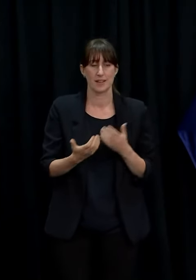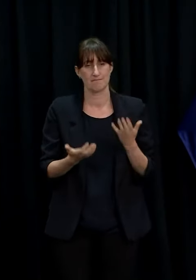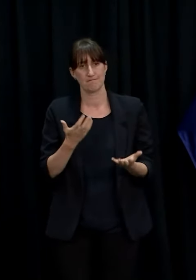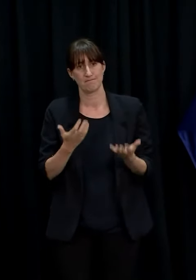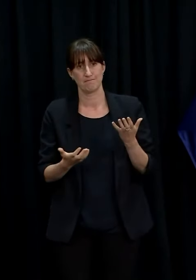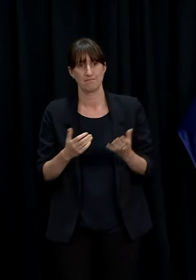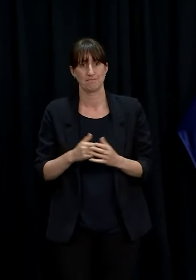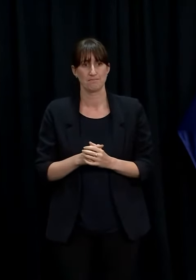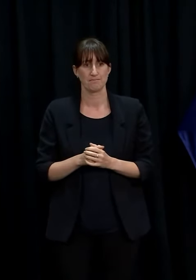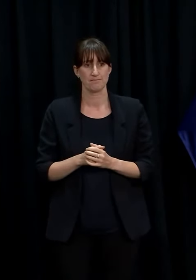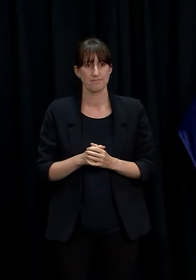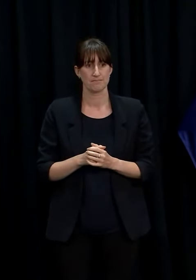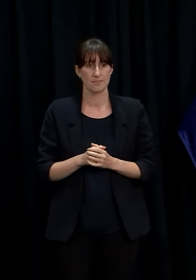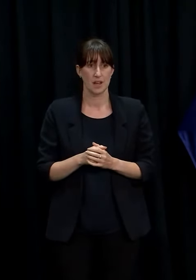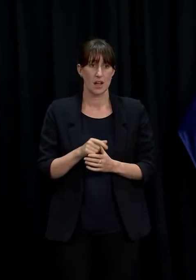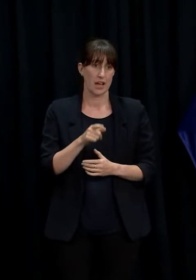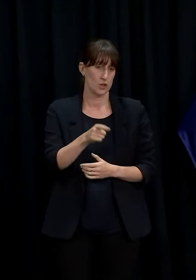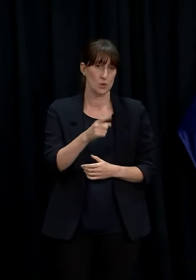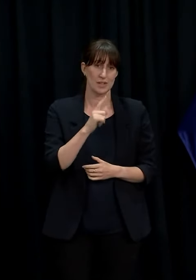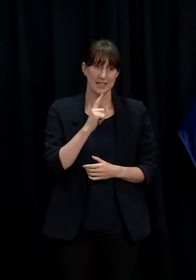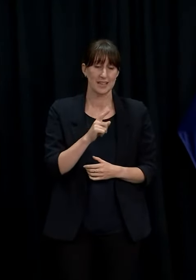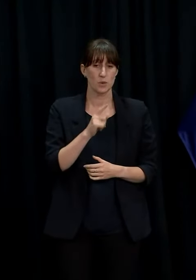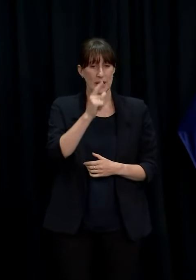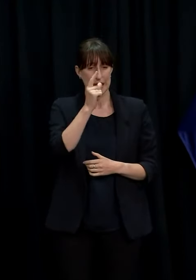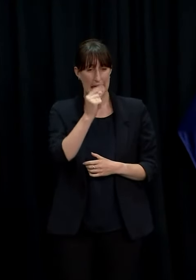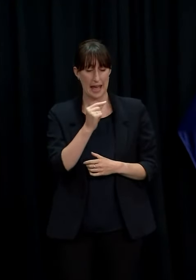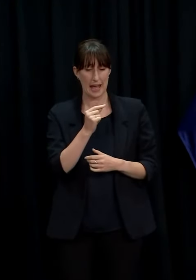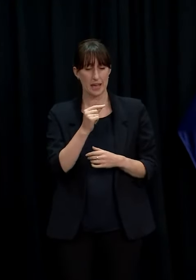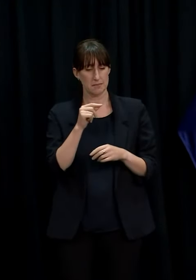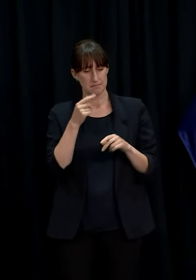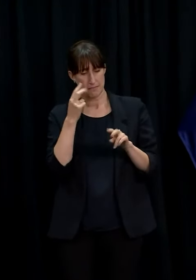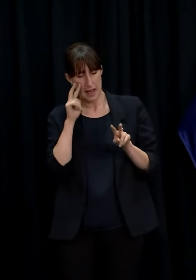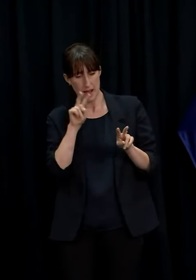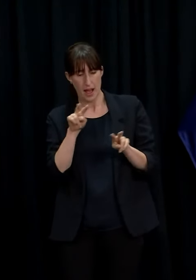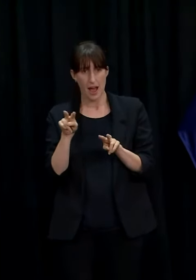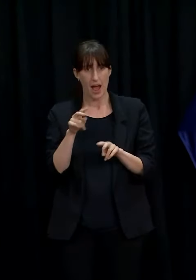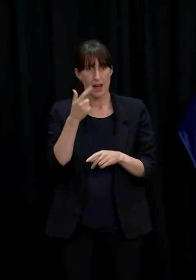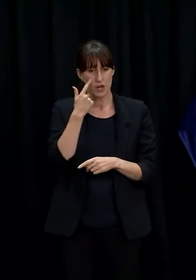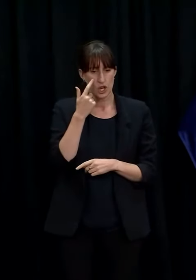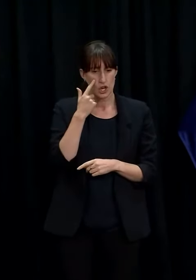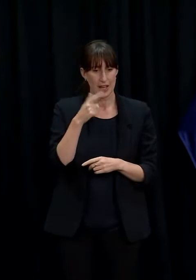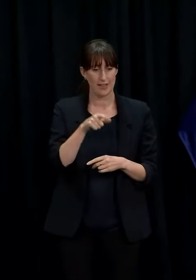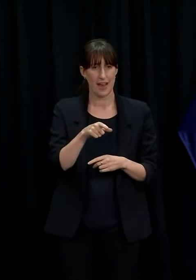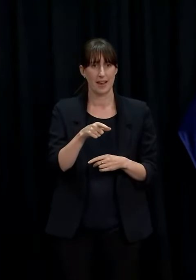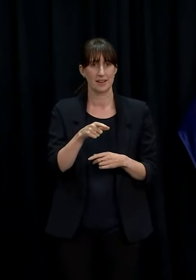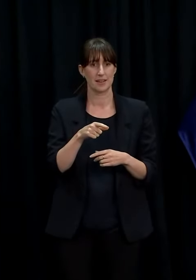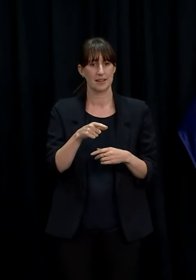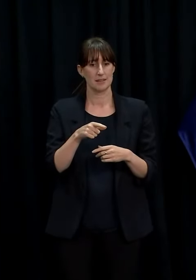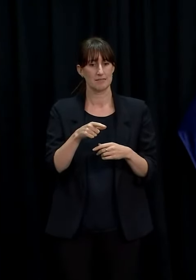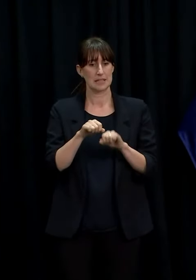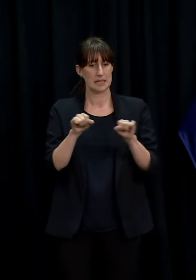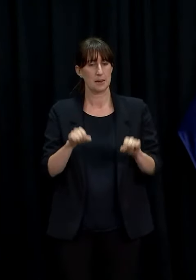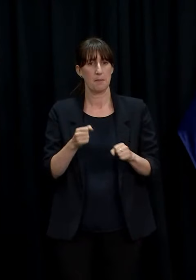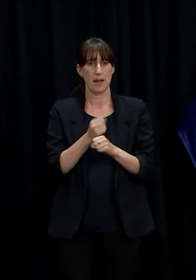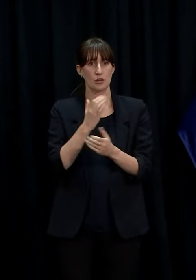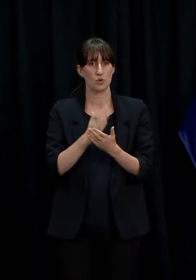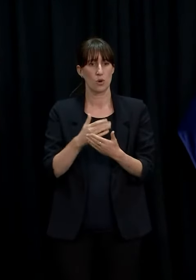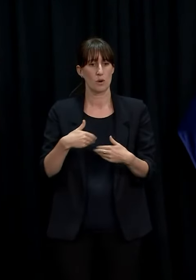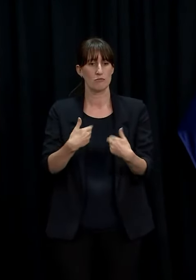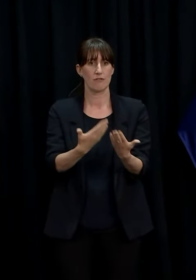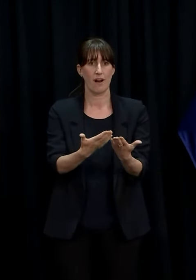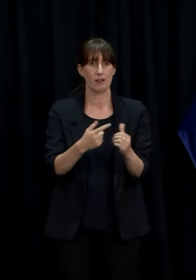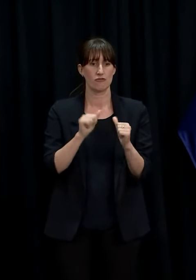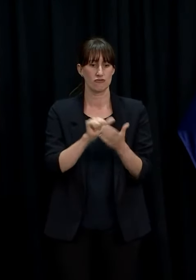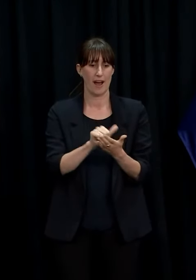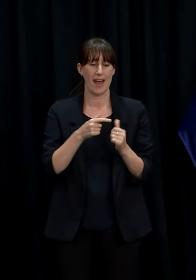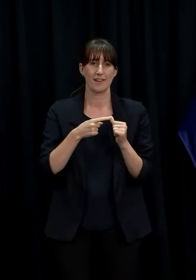there is scope, as you mentioned, for us to make sure that we're giving all the guidance to DHBs about factors to take into account,